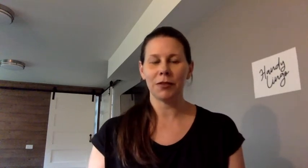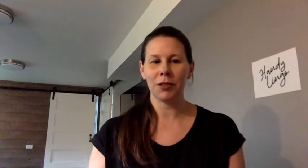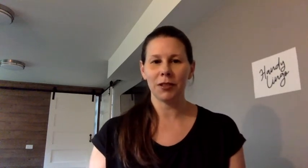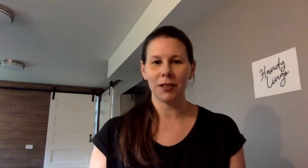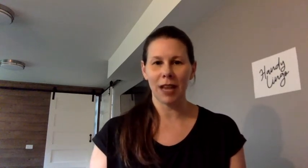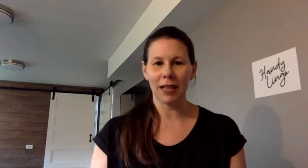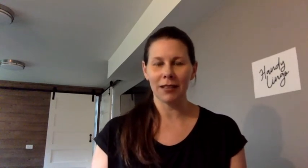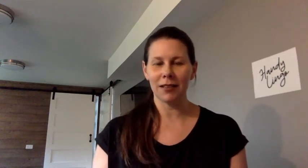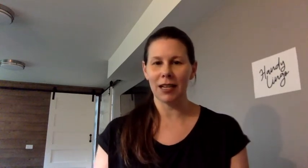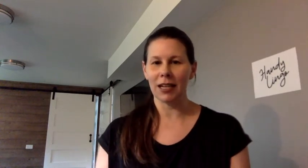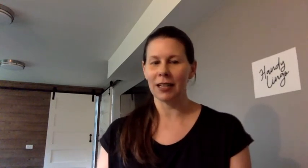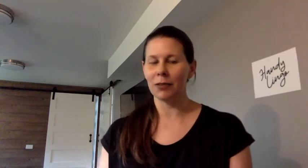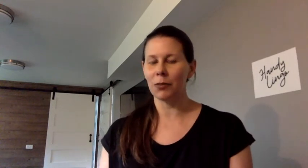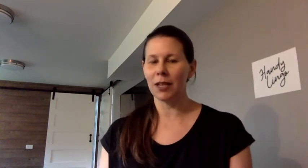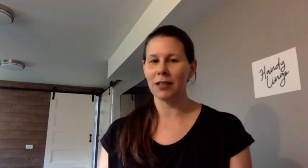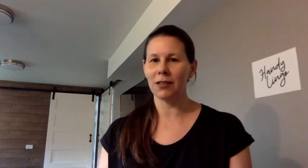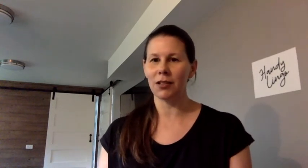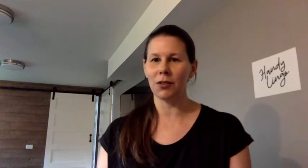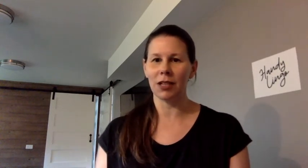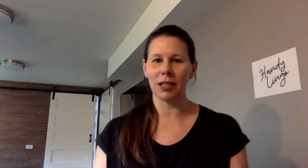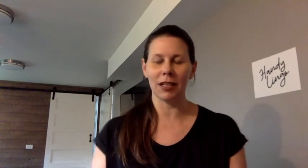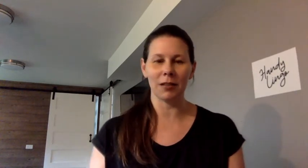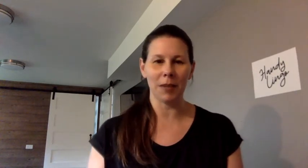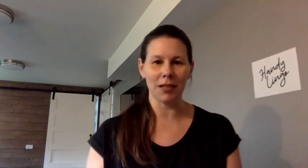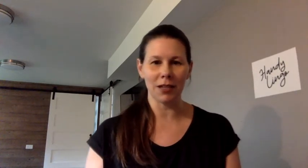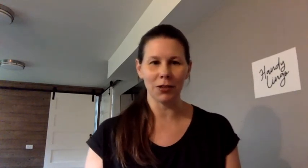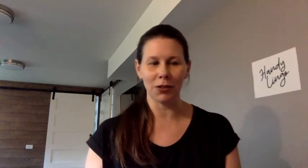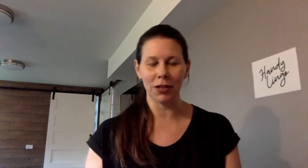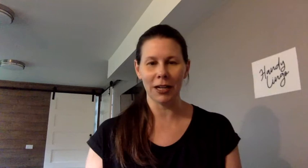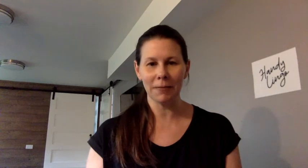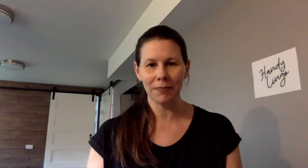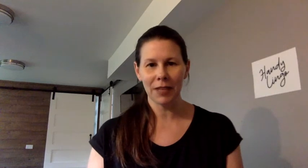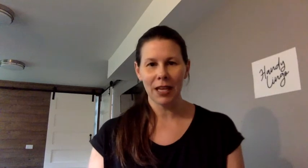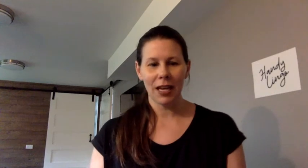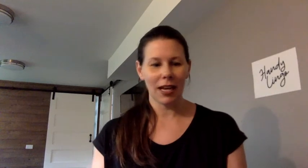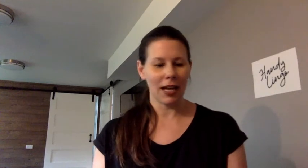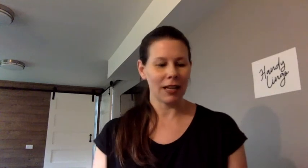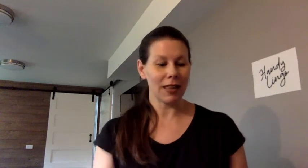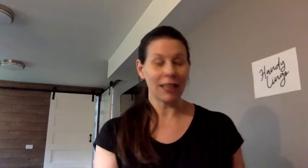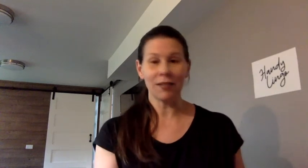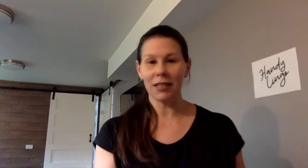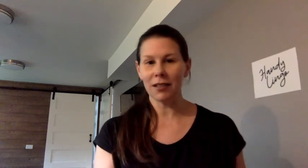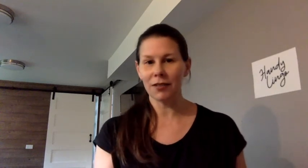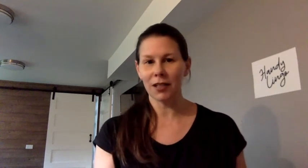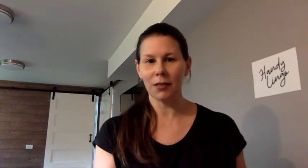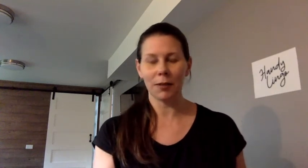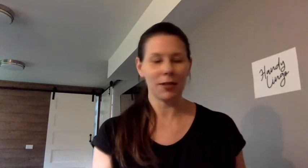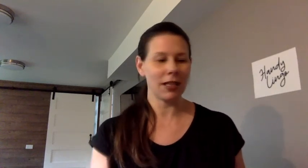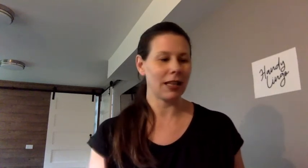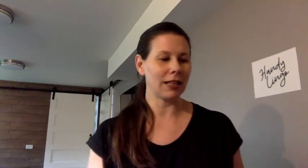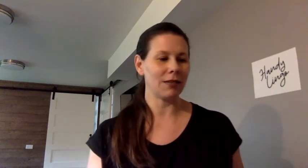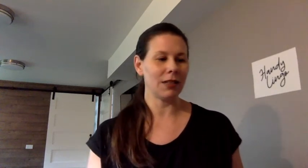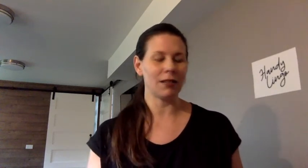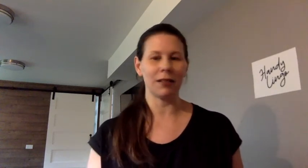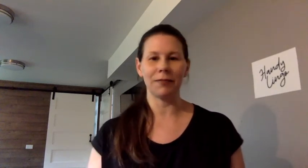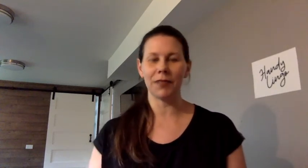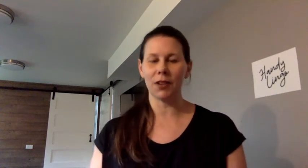Several signs and ways that you can expand on your learning. And lots of that stuff is on the website, lots of it isn't.